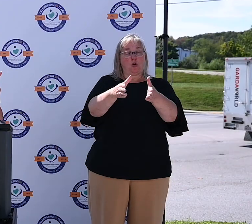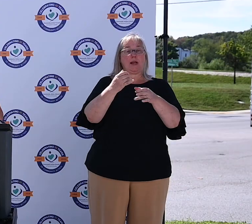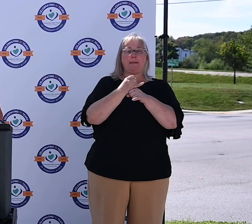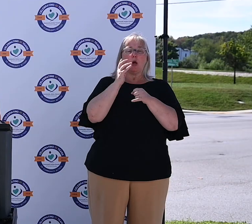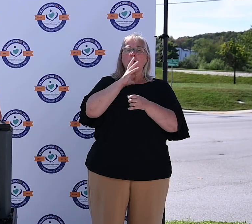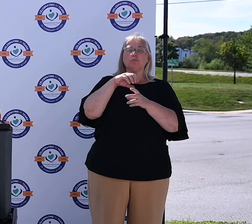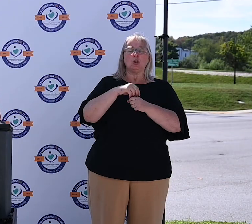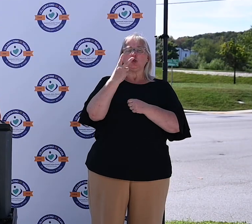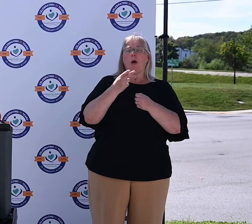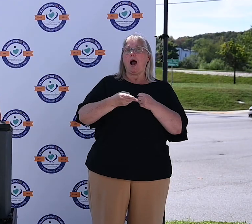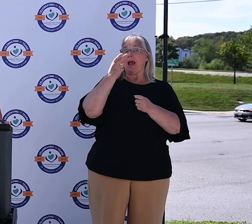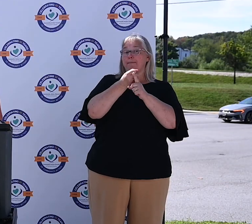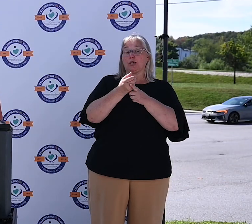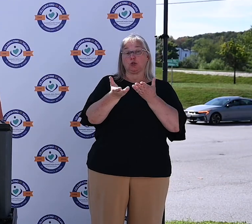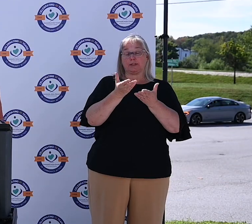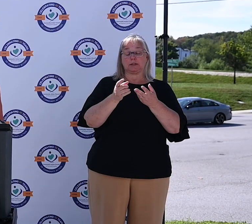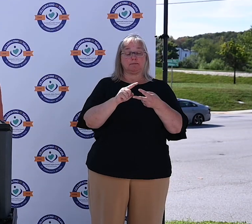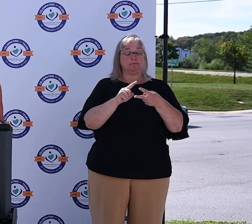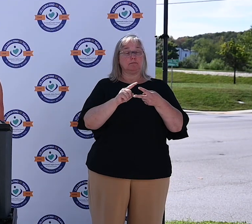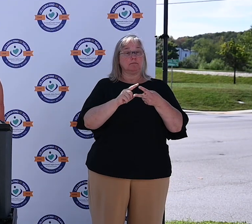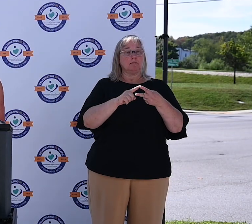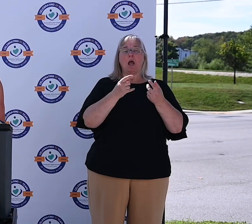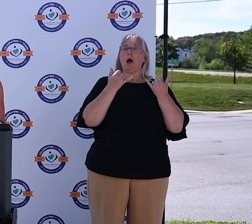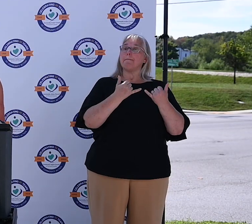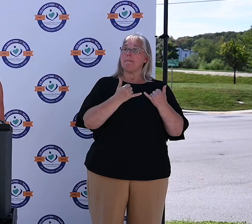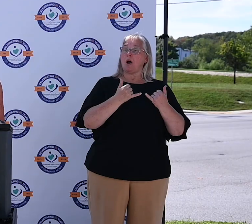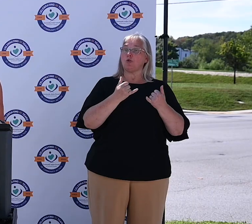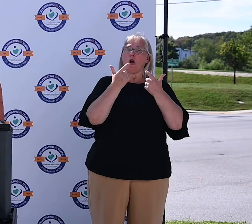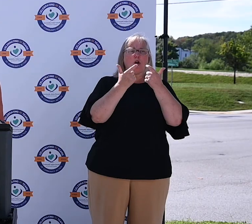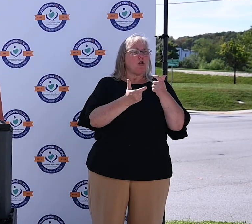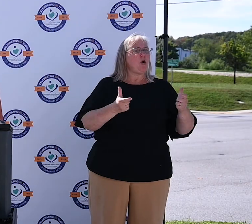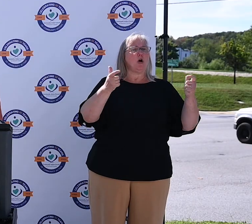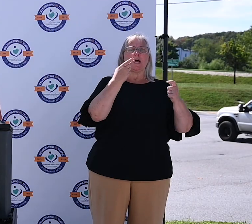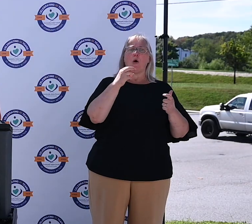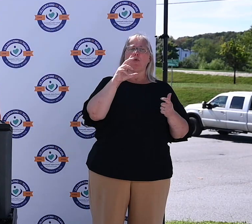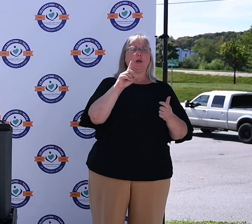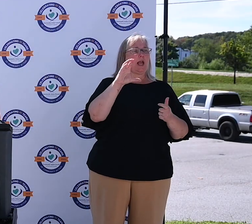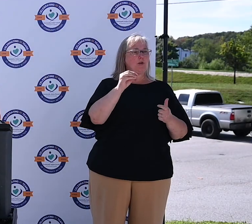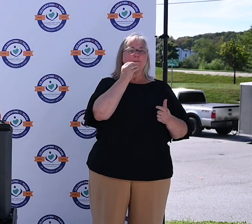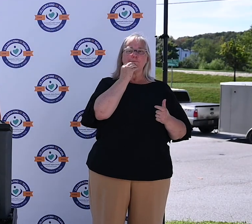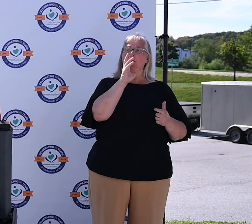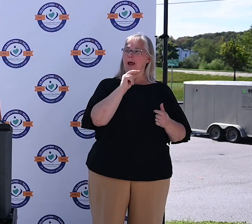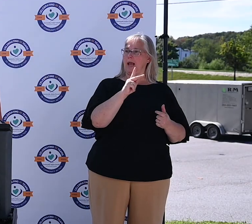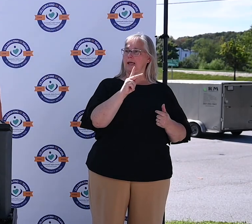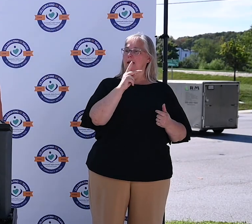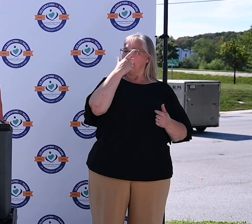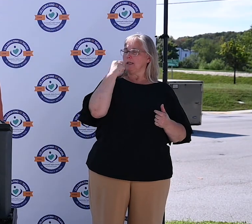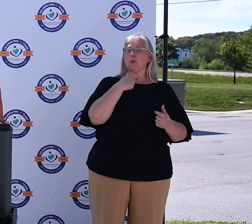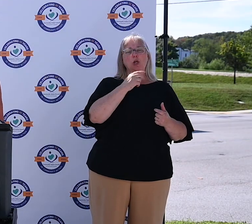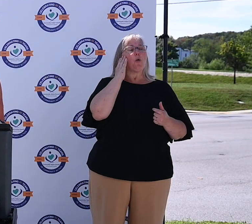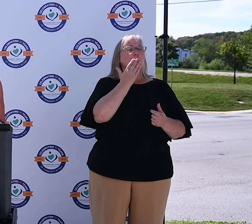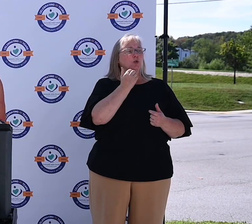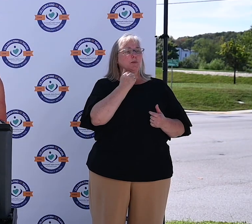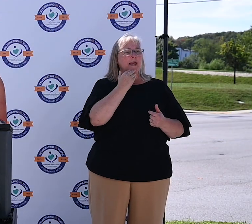2 high-impact services. It will house a modern, large Howard County food bank, because we know our sweet